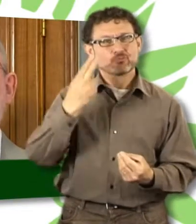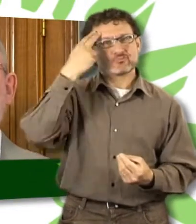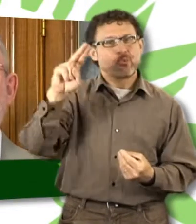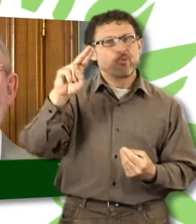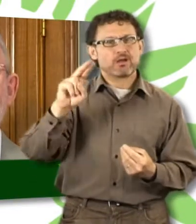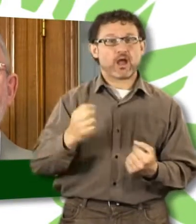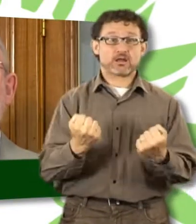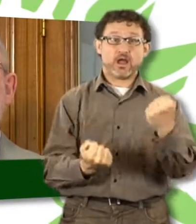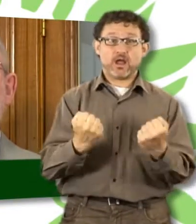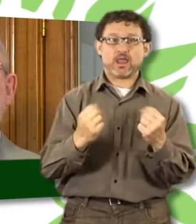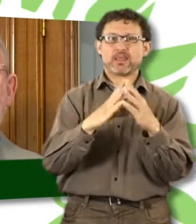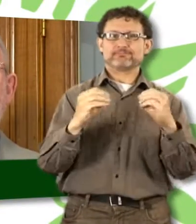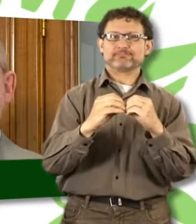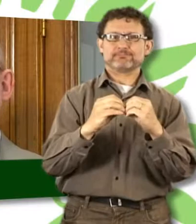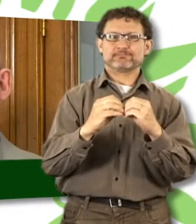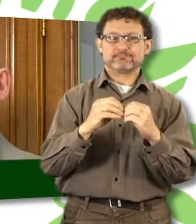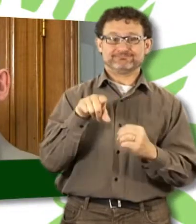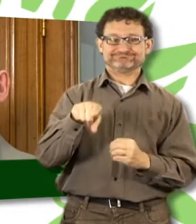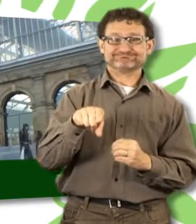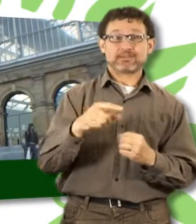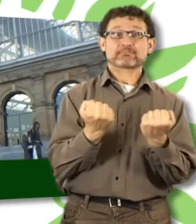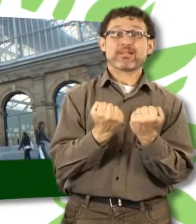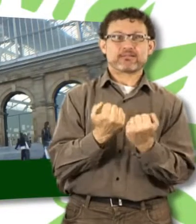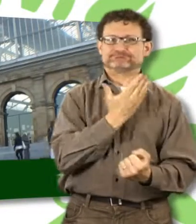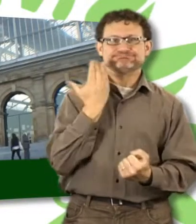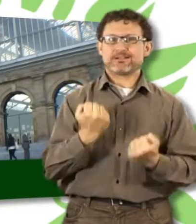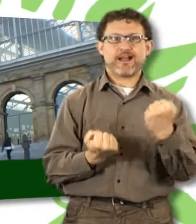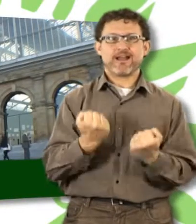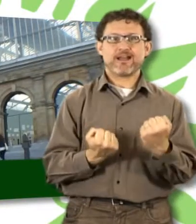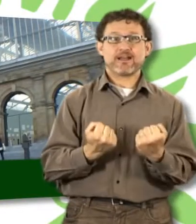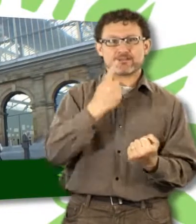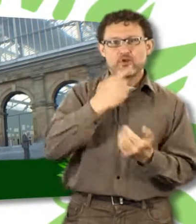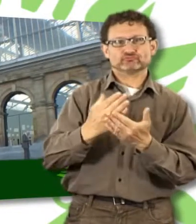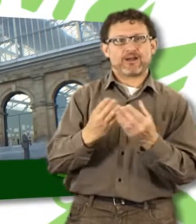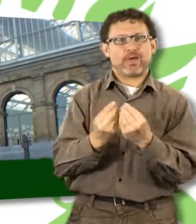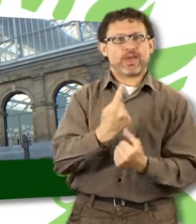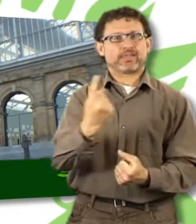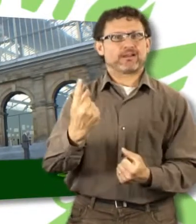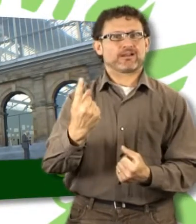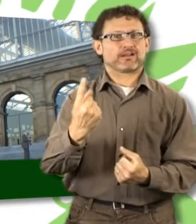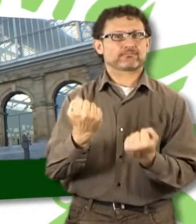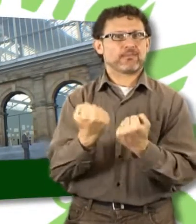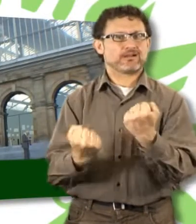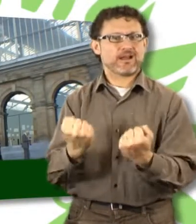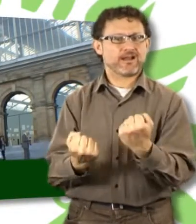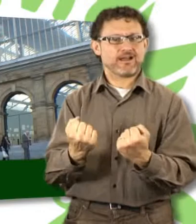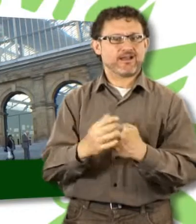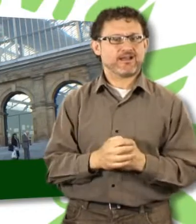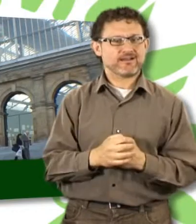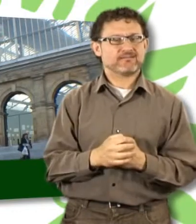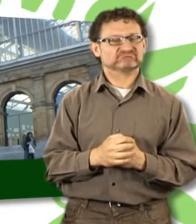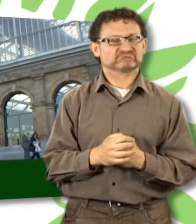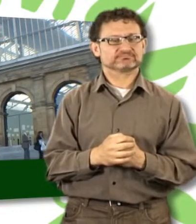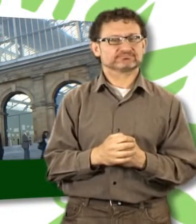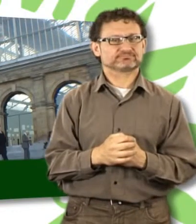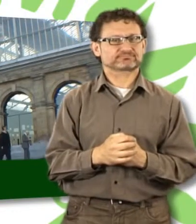enable people to have the use of a car without having to own one. And we'll make sure that the streets are based around the needs of other